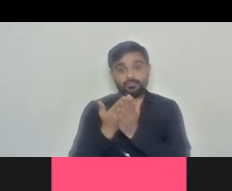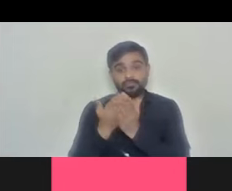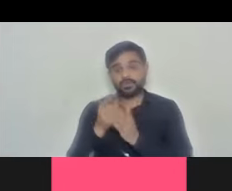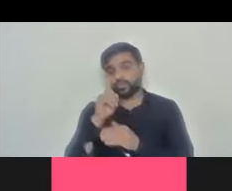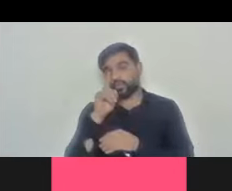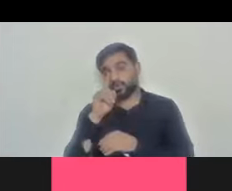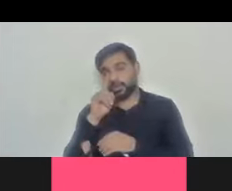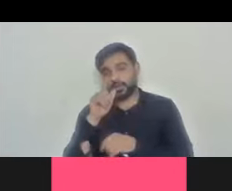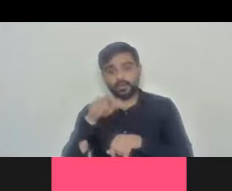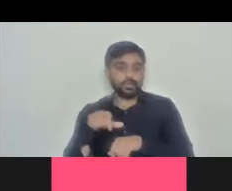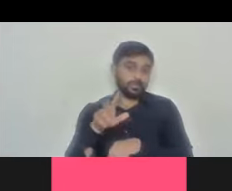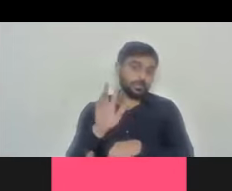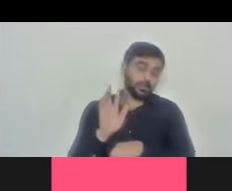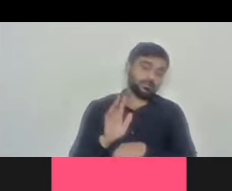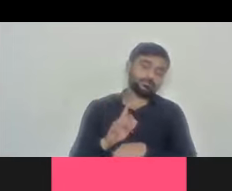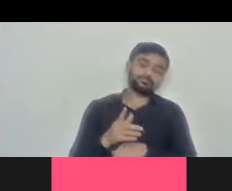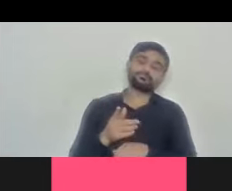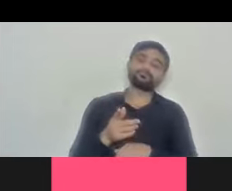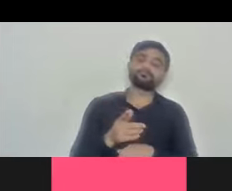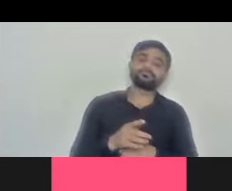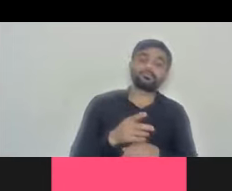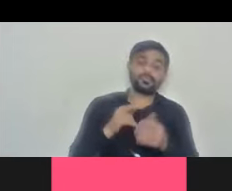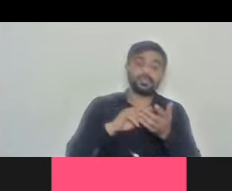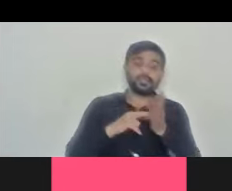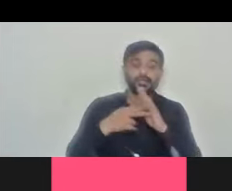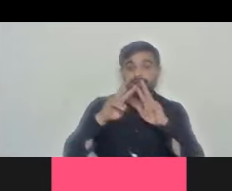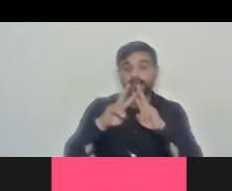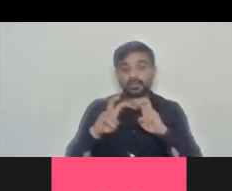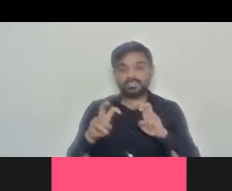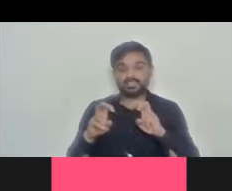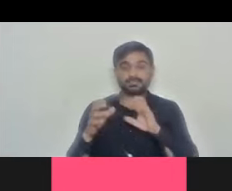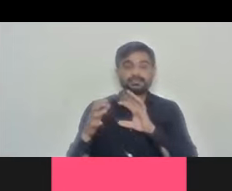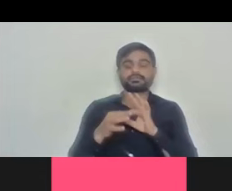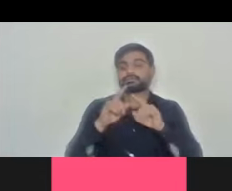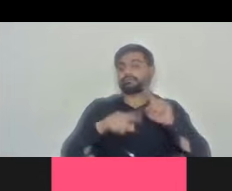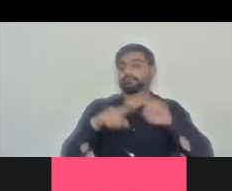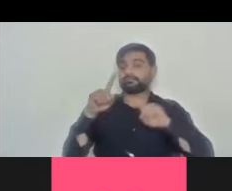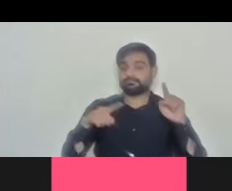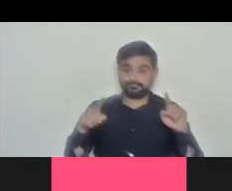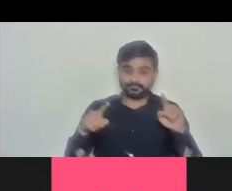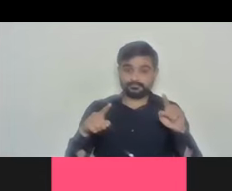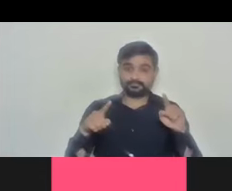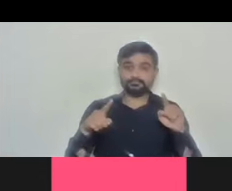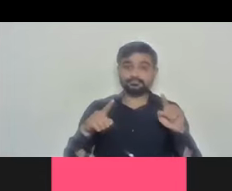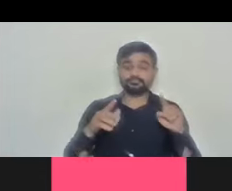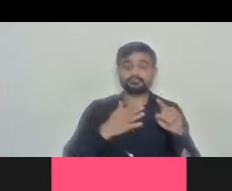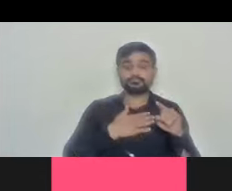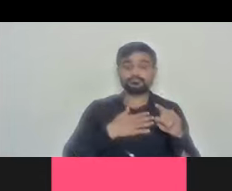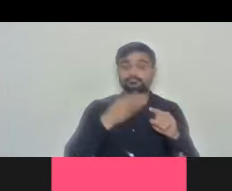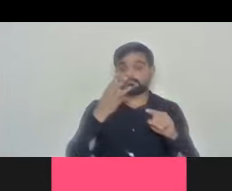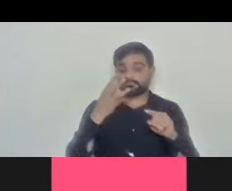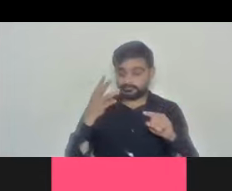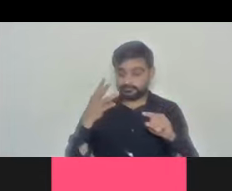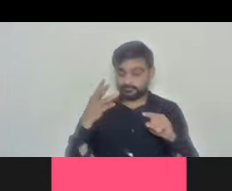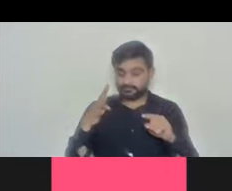one. So research is very diverse. It's very diverse, and I 3 or 4